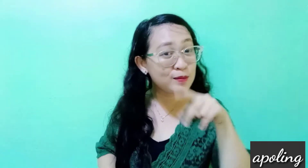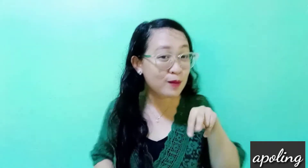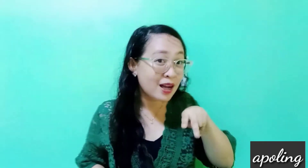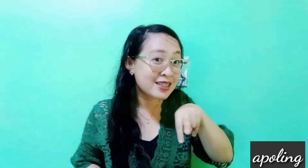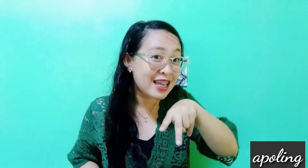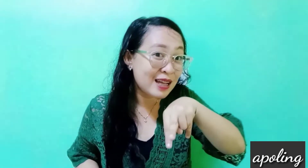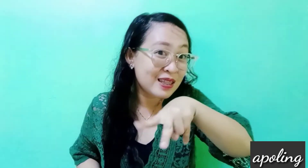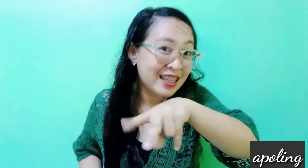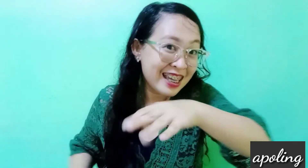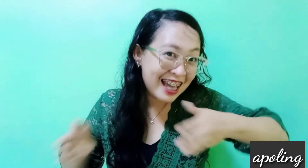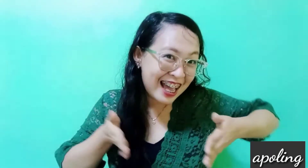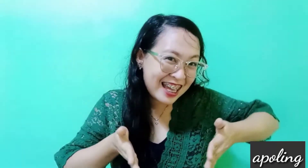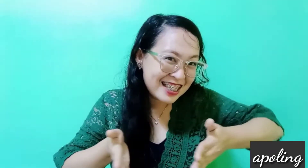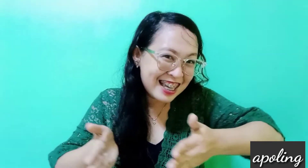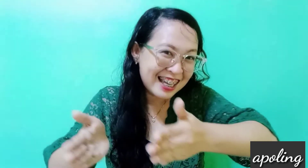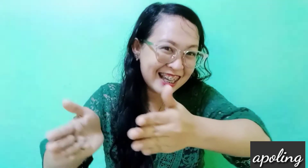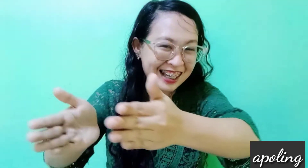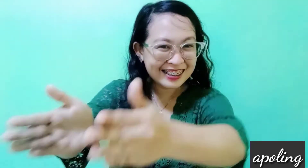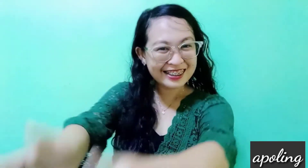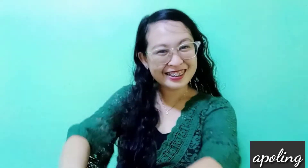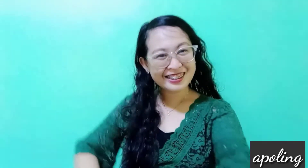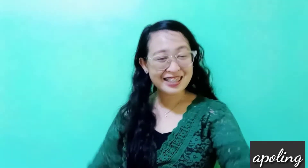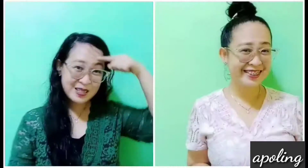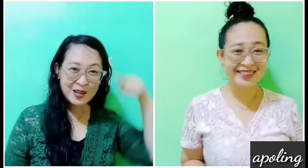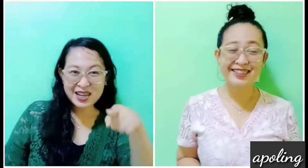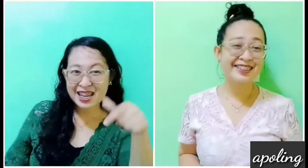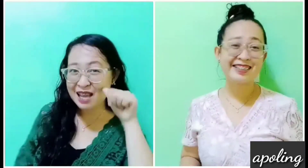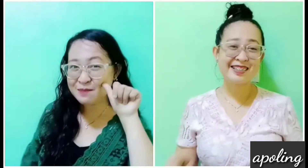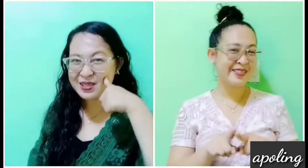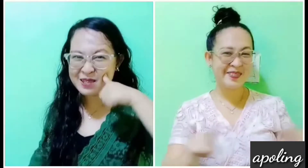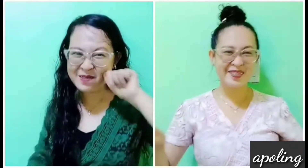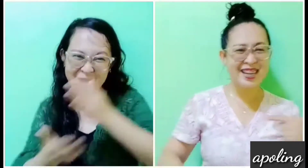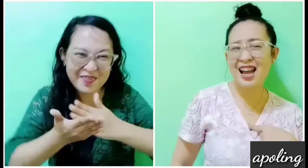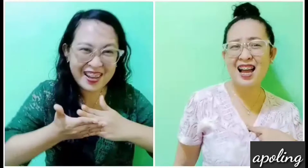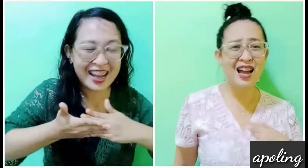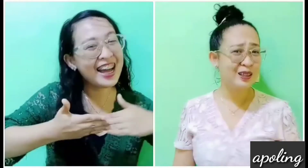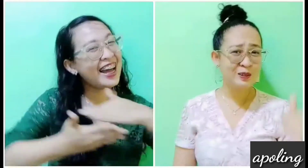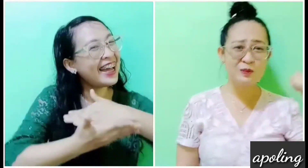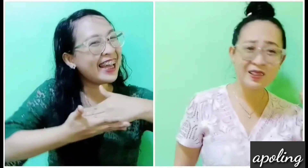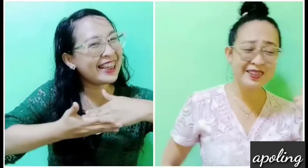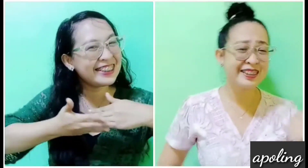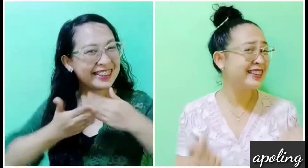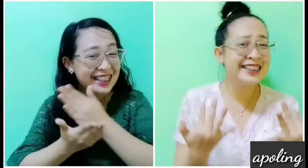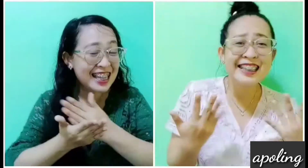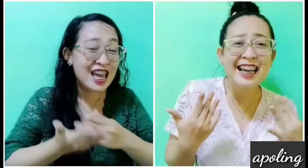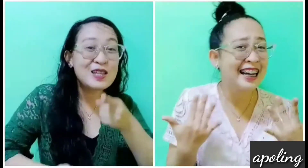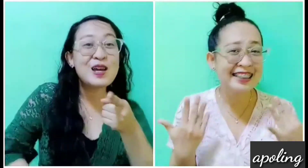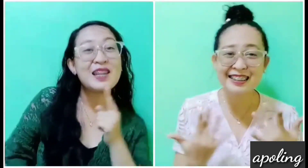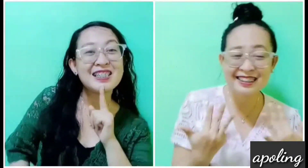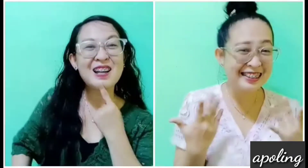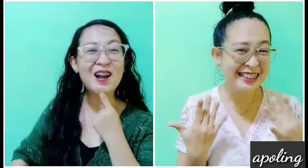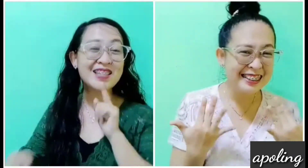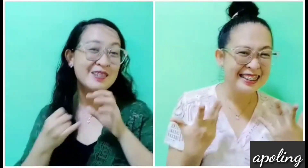walk down the aisle But I won't hesitate